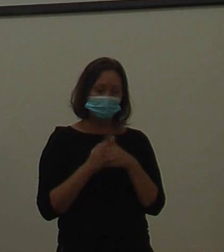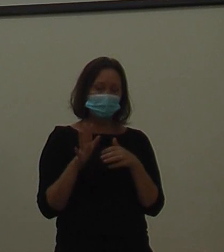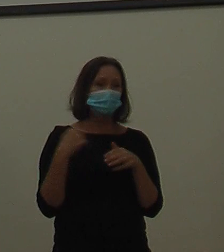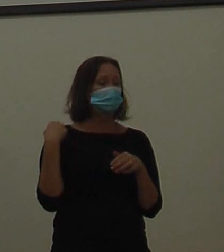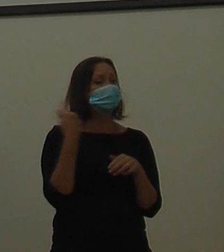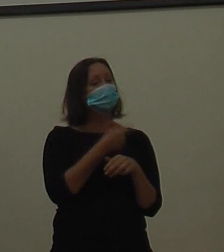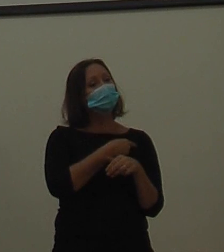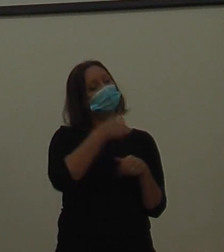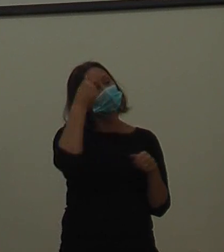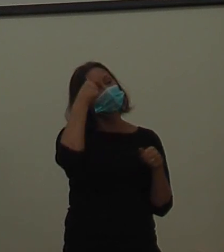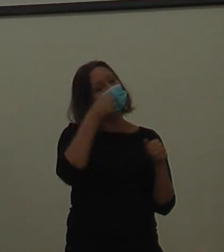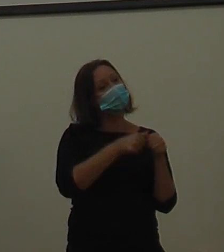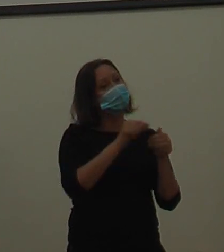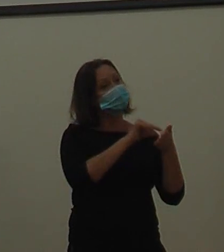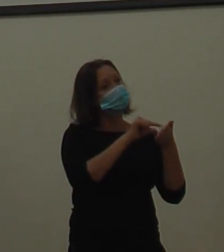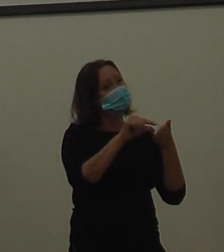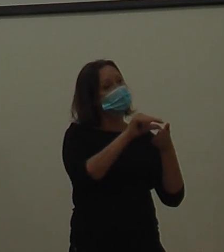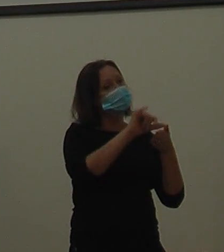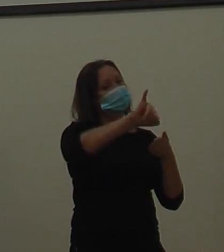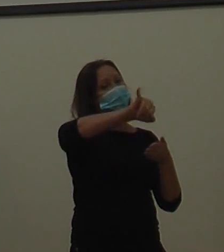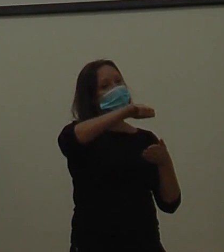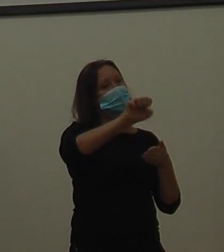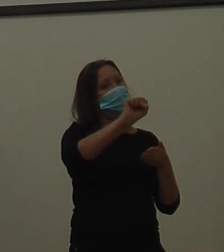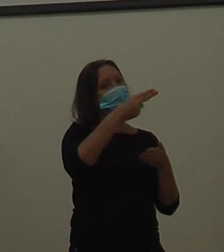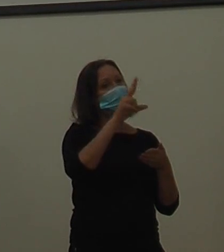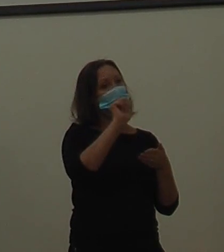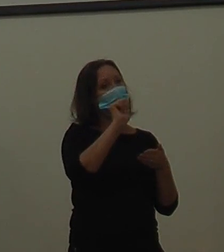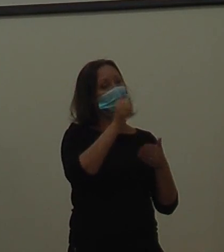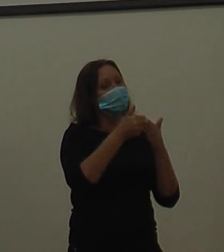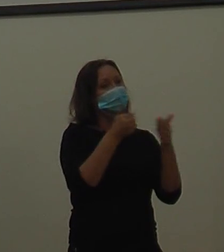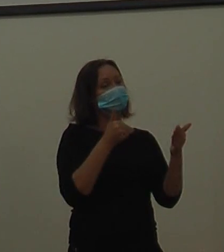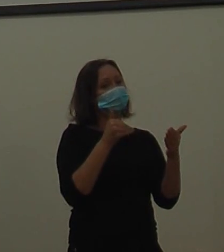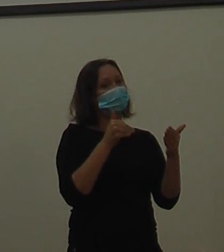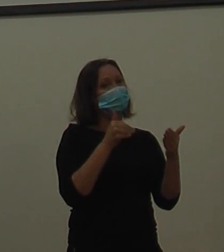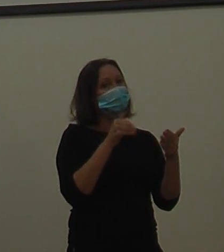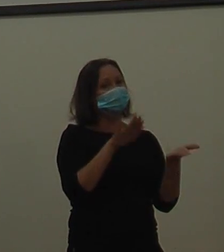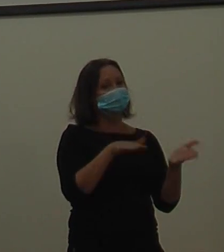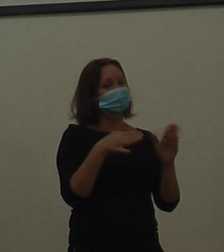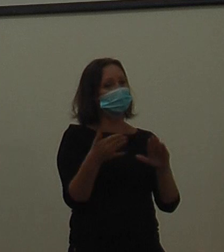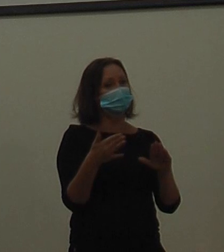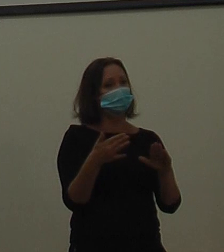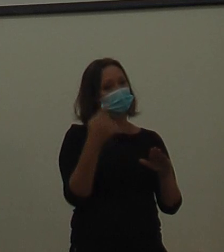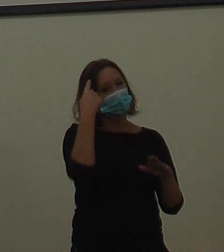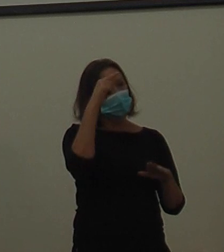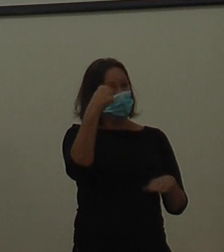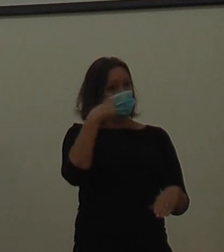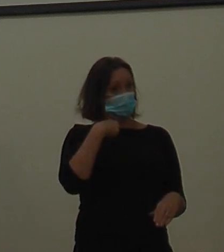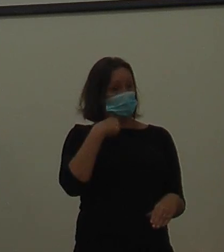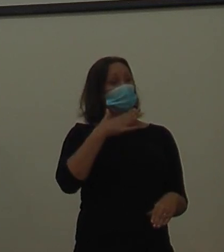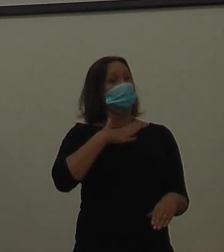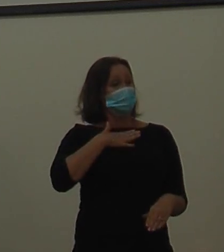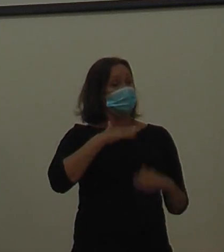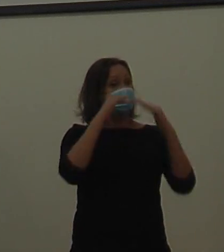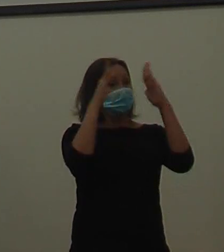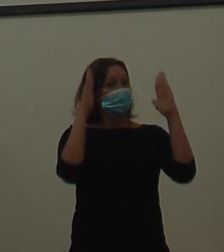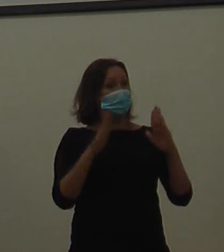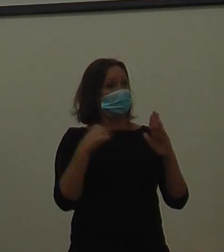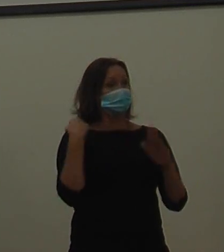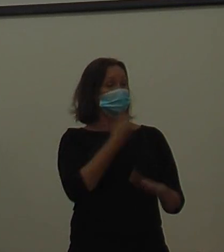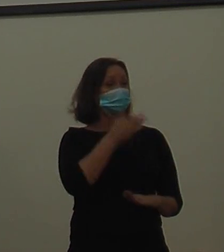we recall the verse about Joshua before he dies, "As for me and my house, we will serve the Lord," you know.